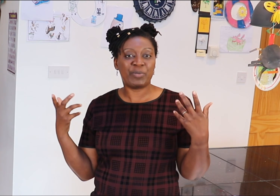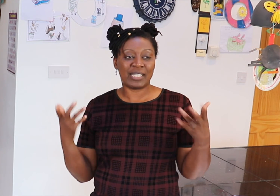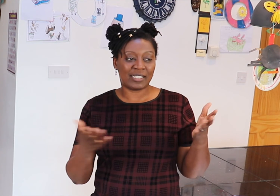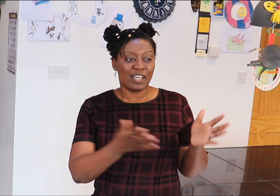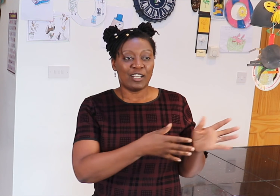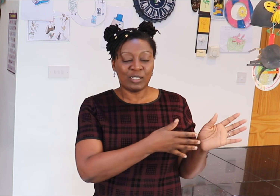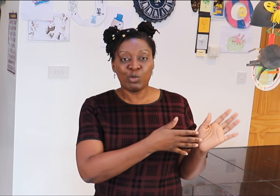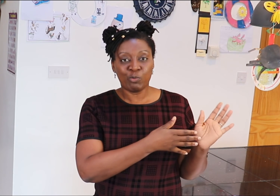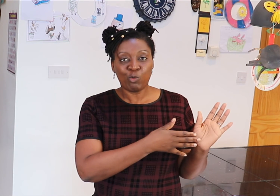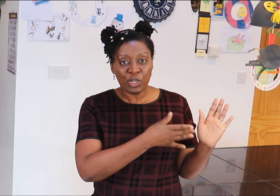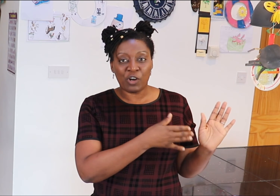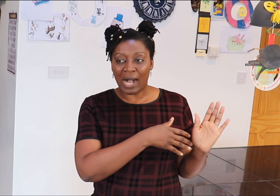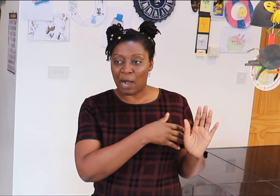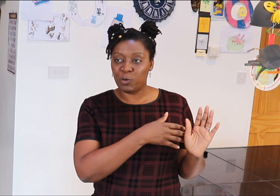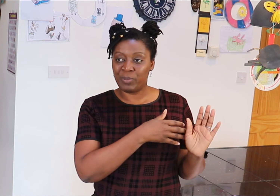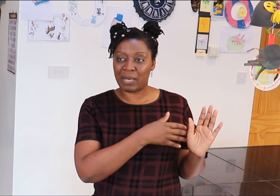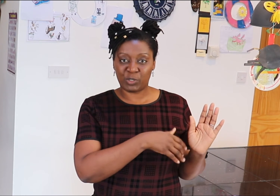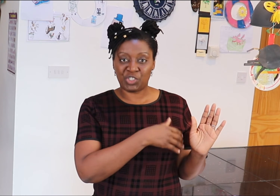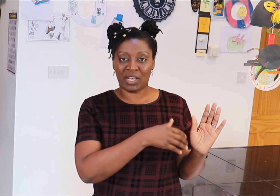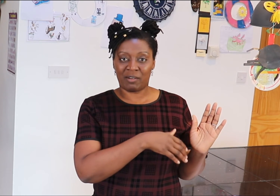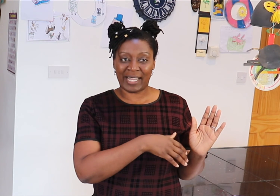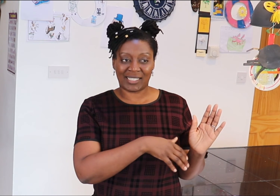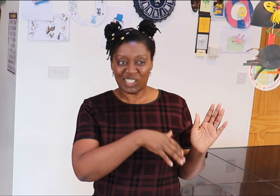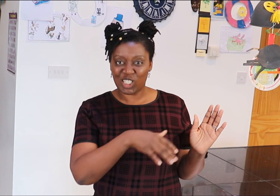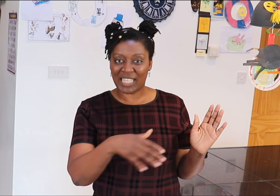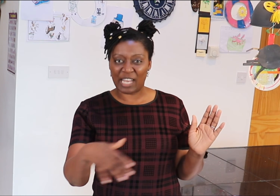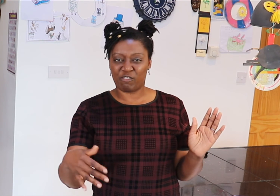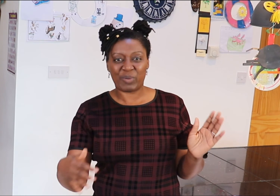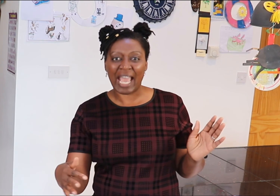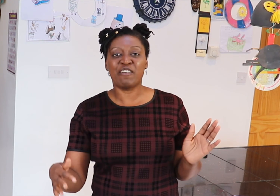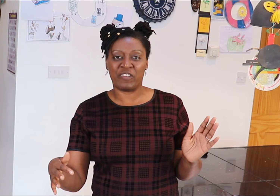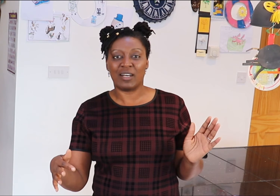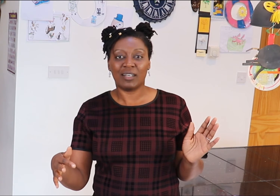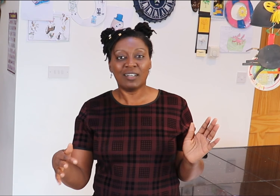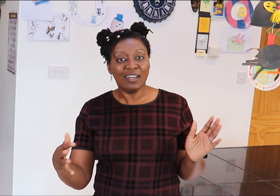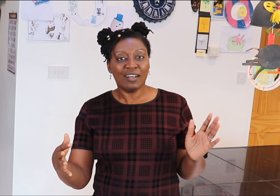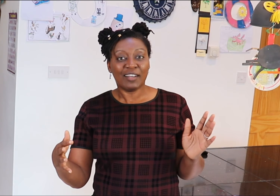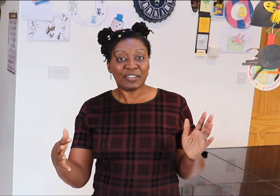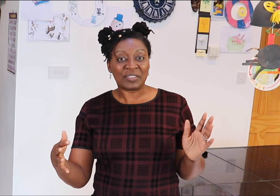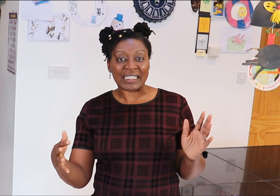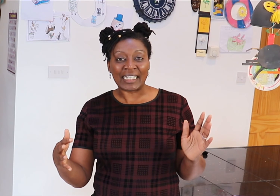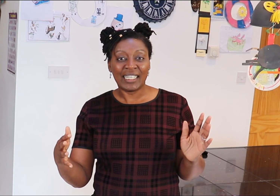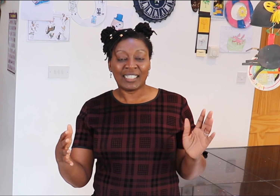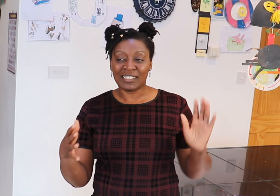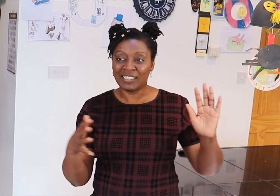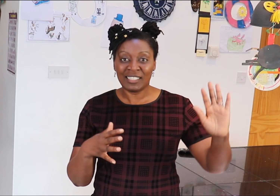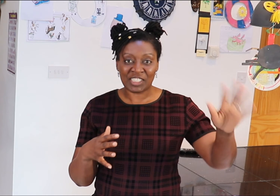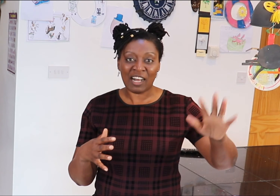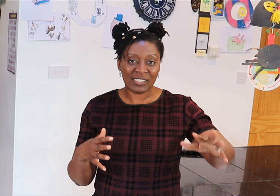agreement that I will be able to generate this kind of behavior. You see, the child's